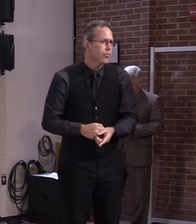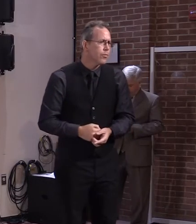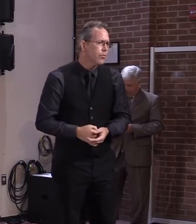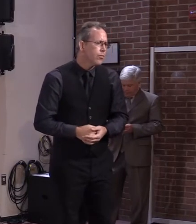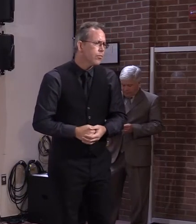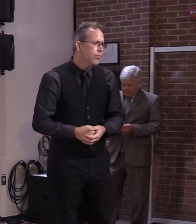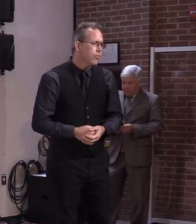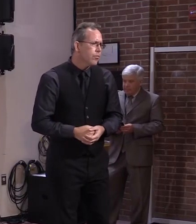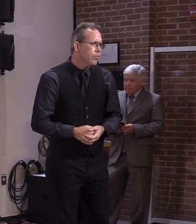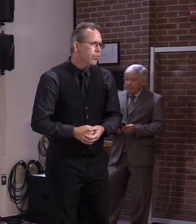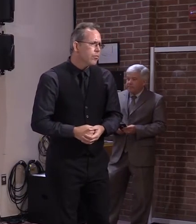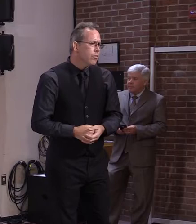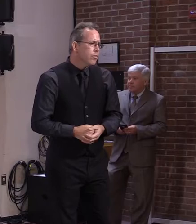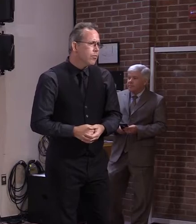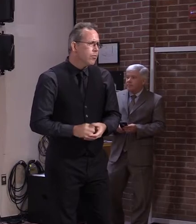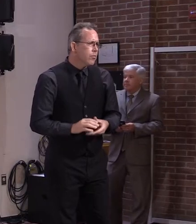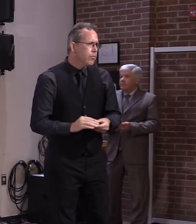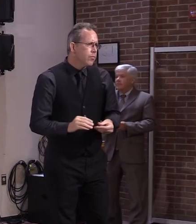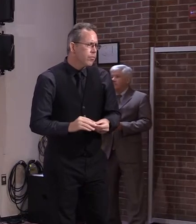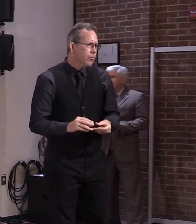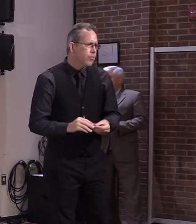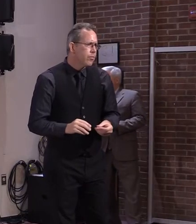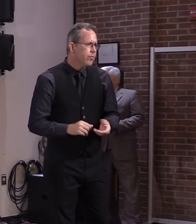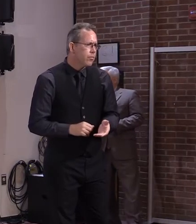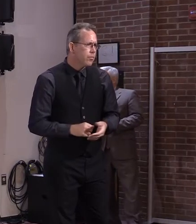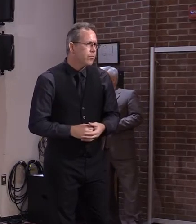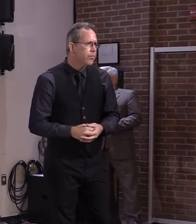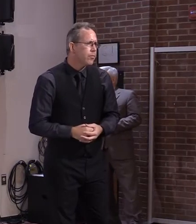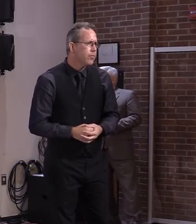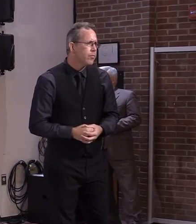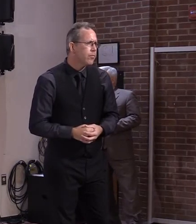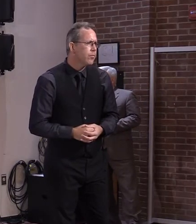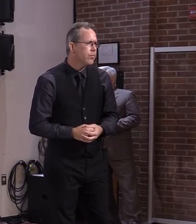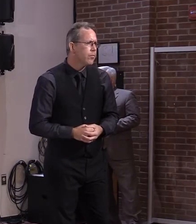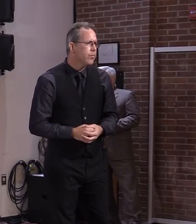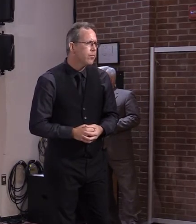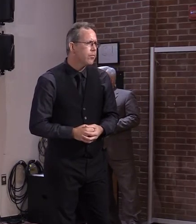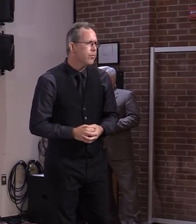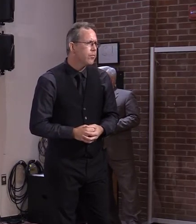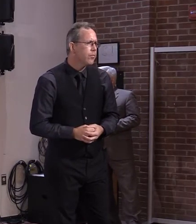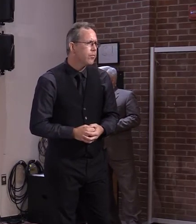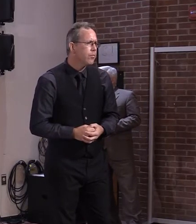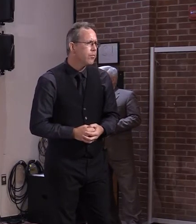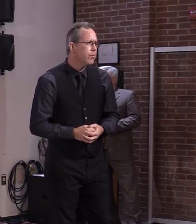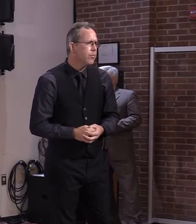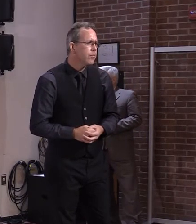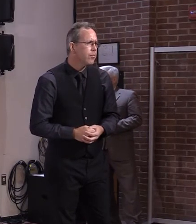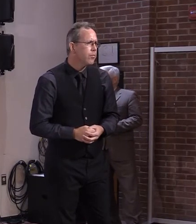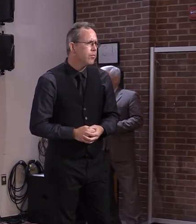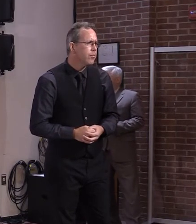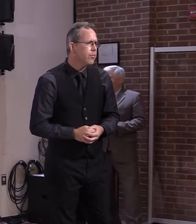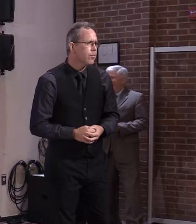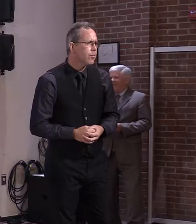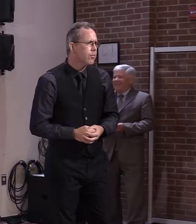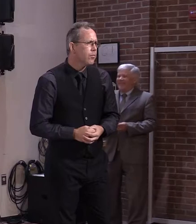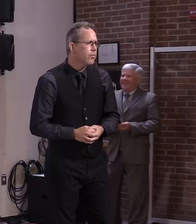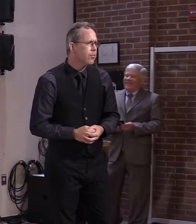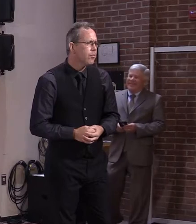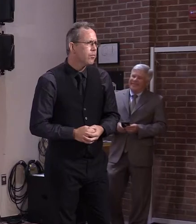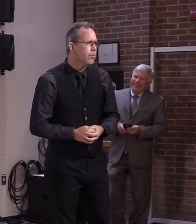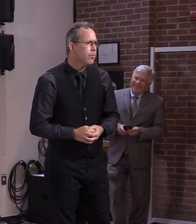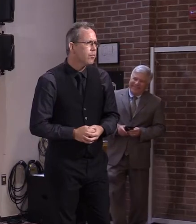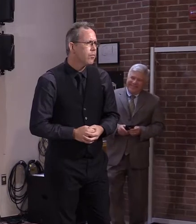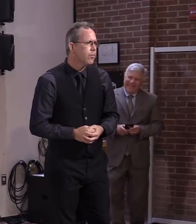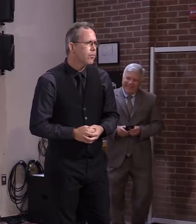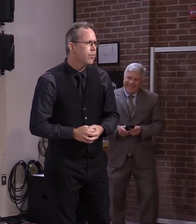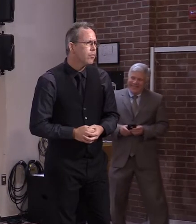like on packaging, labeling for cannabis products, and just say how the process is